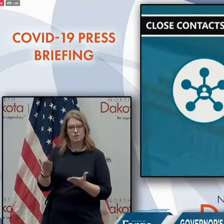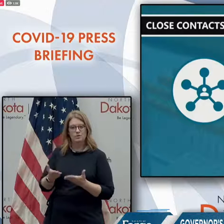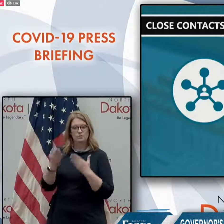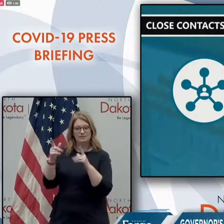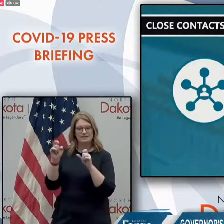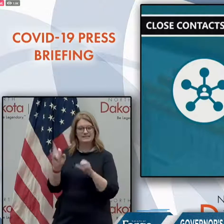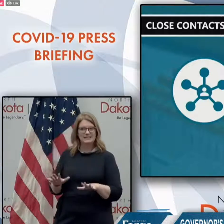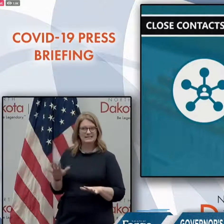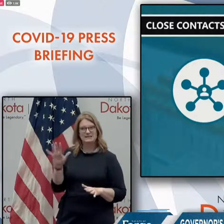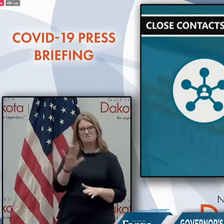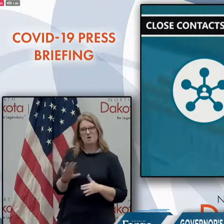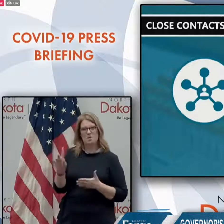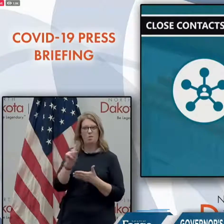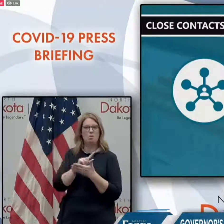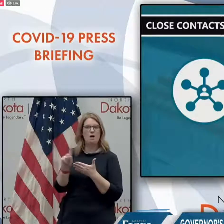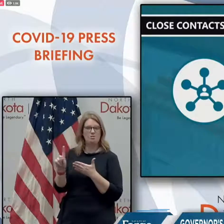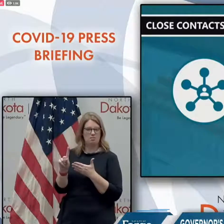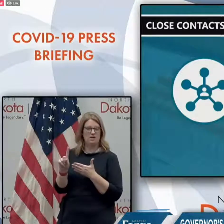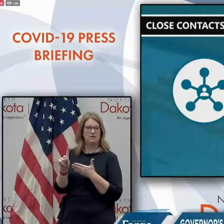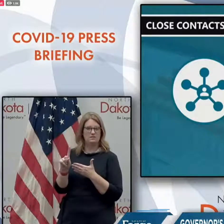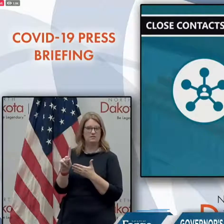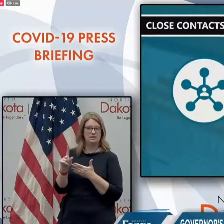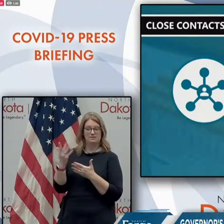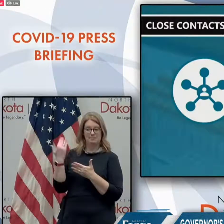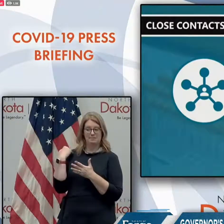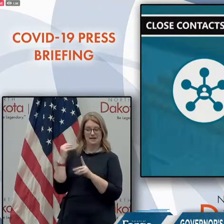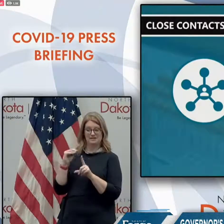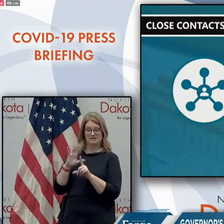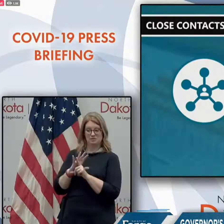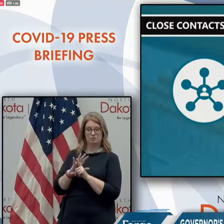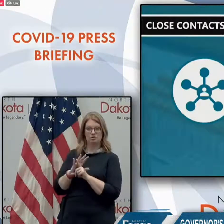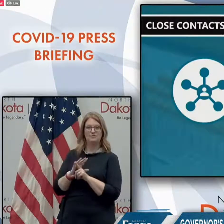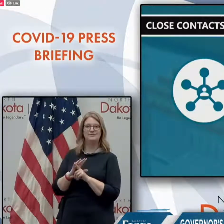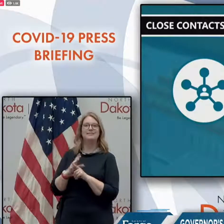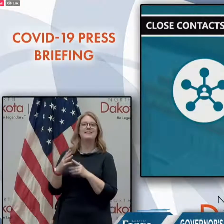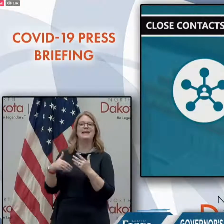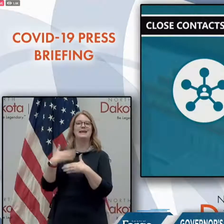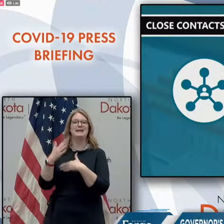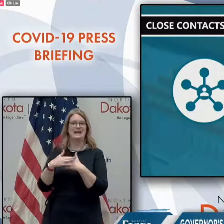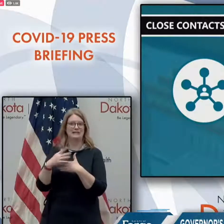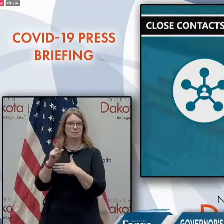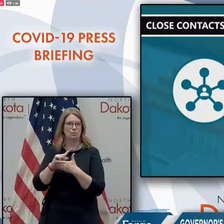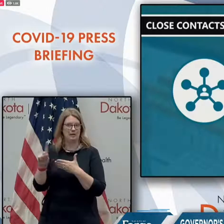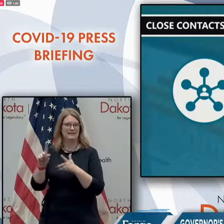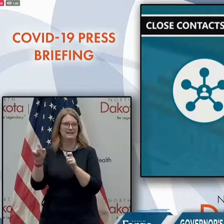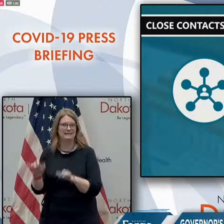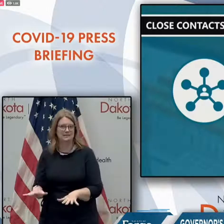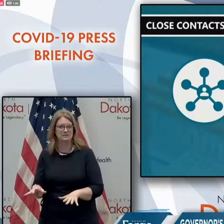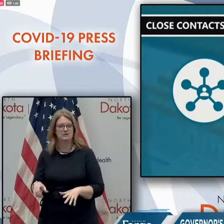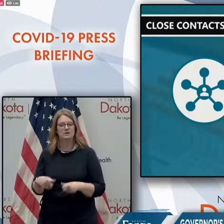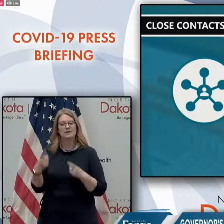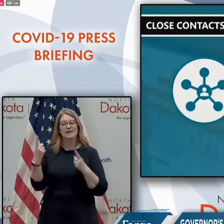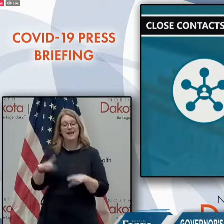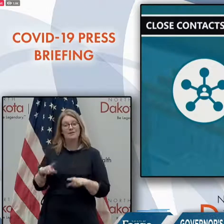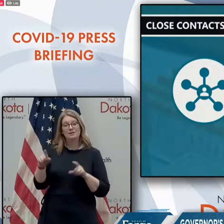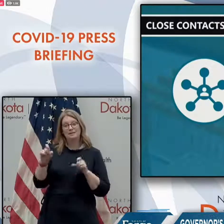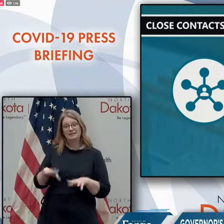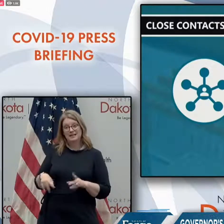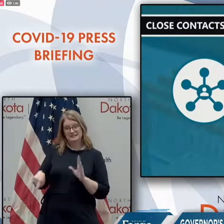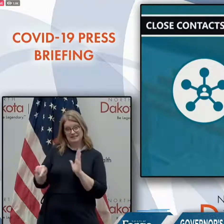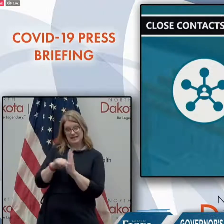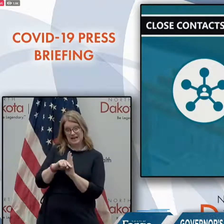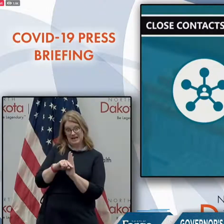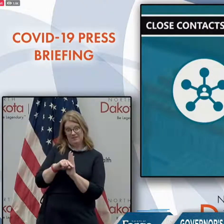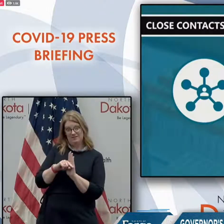tested about a week after they're last exposed to COVID. Even if you test negative while you're in